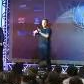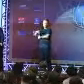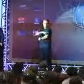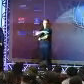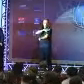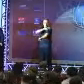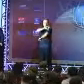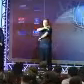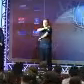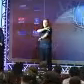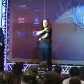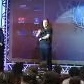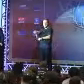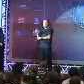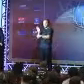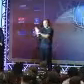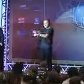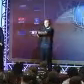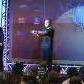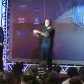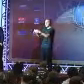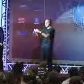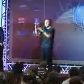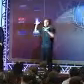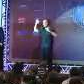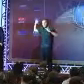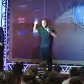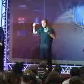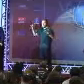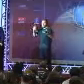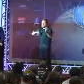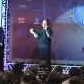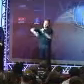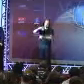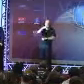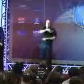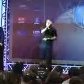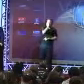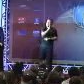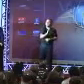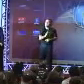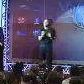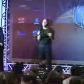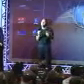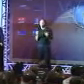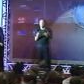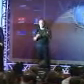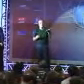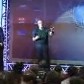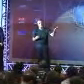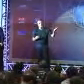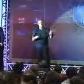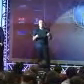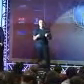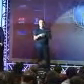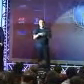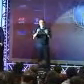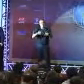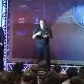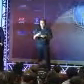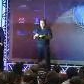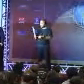scientific-based distribution in 7 different languages, which talks